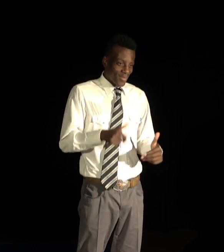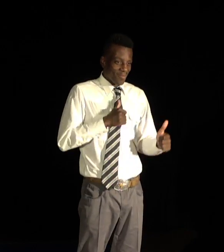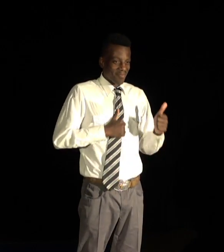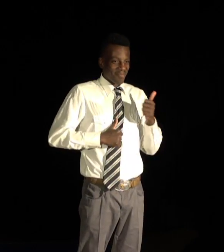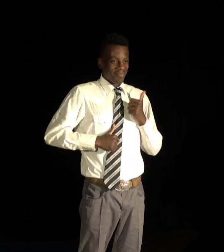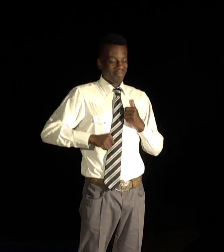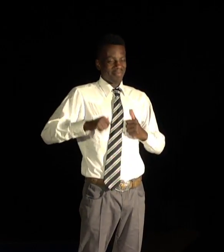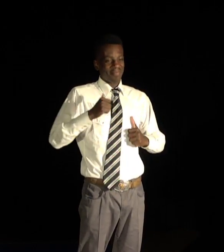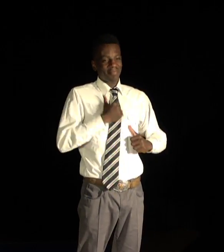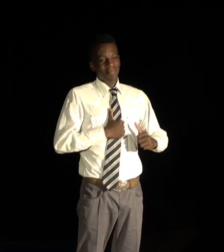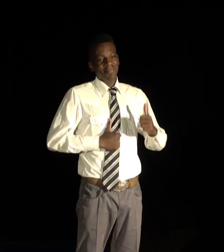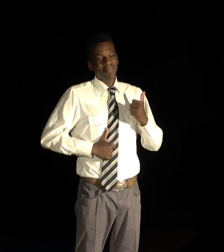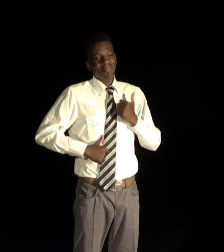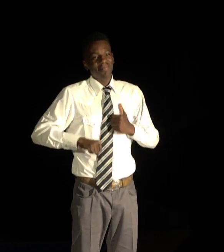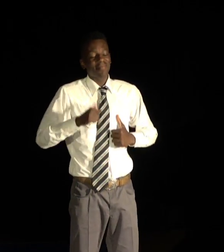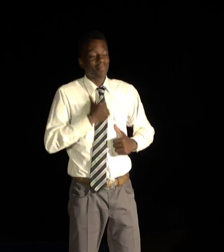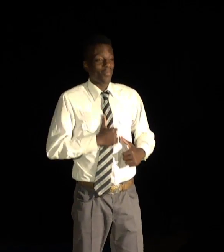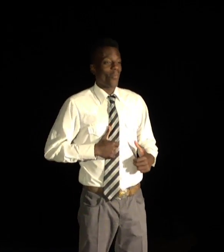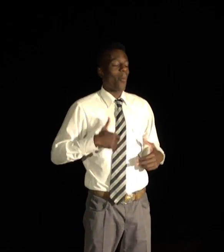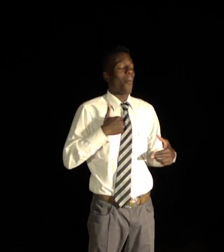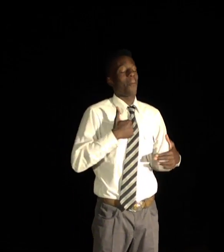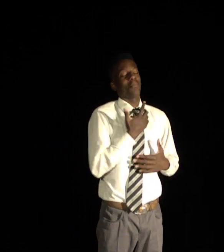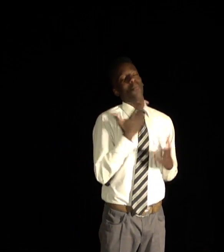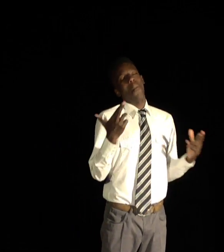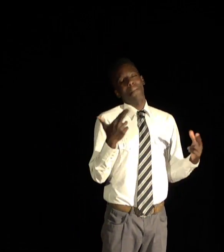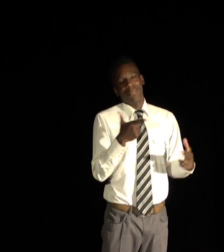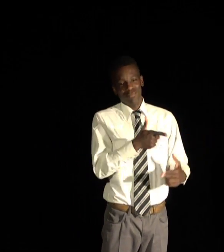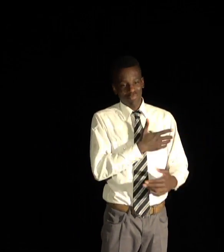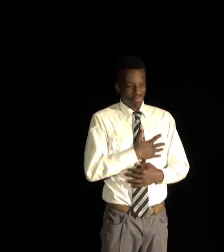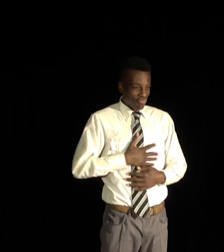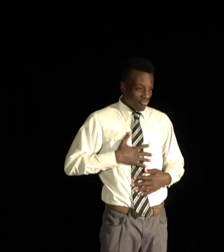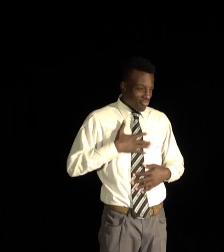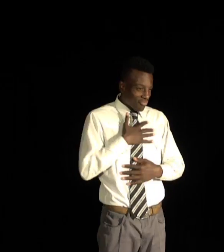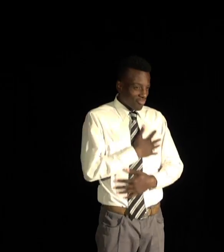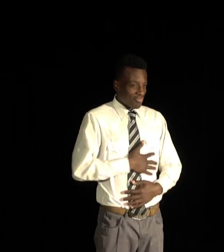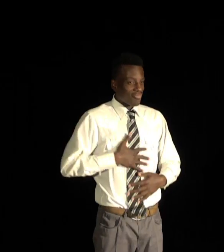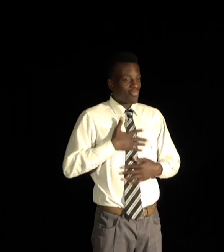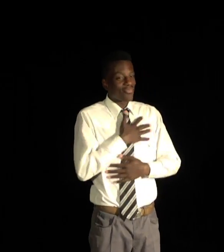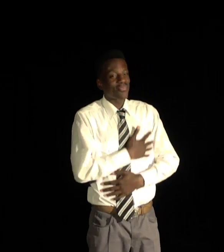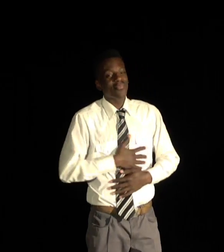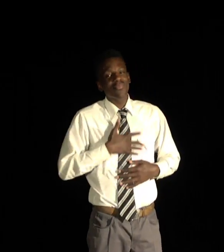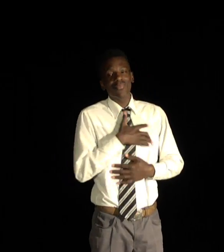Unfortunately, we've come to the end of our performance. I really hope you enjoyed it.